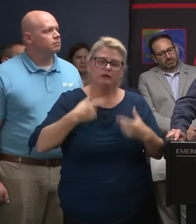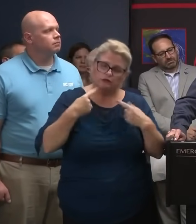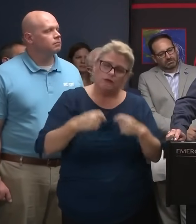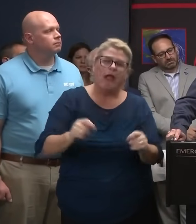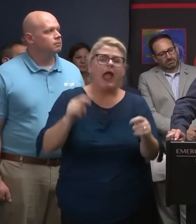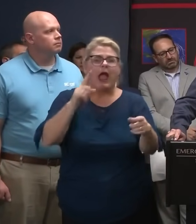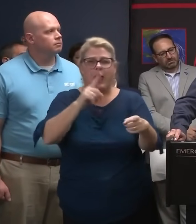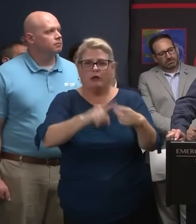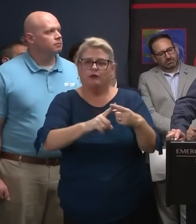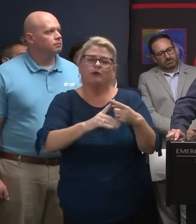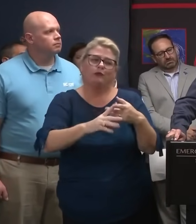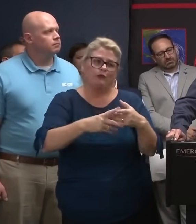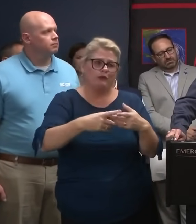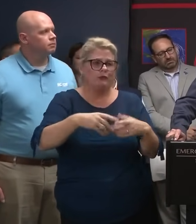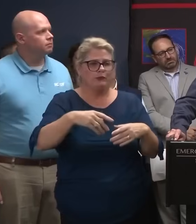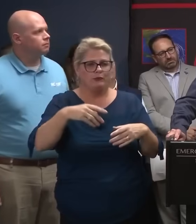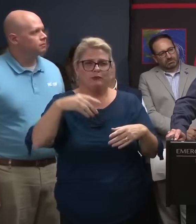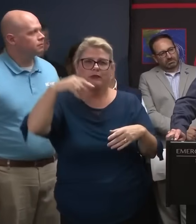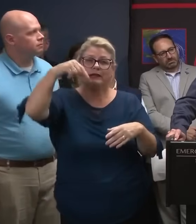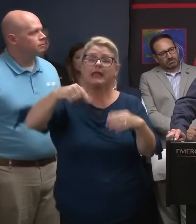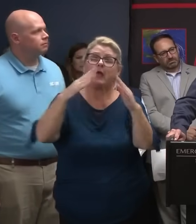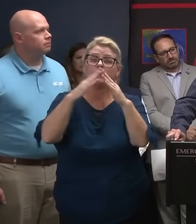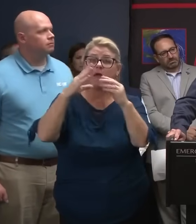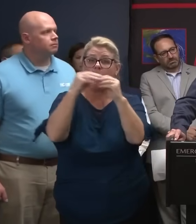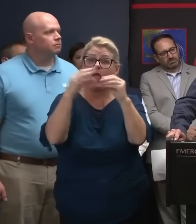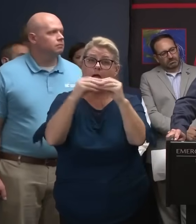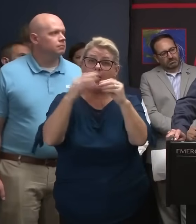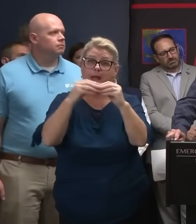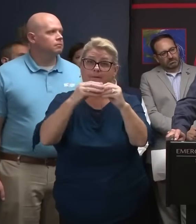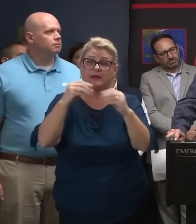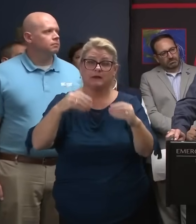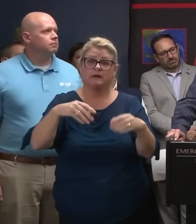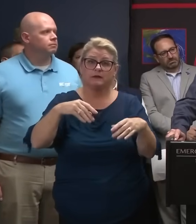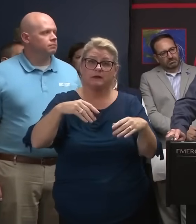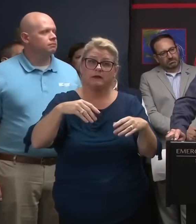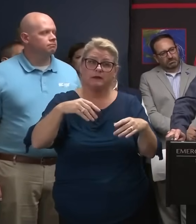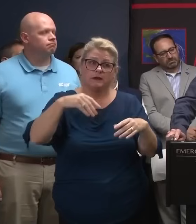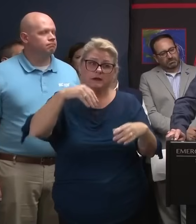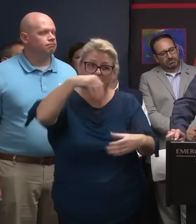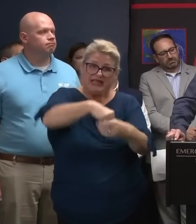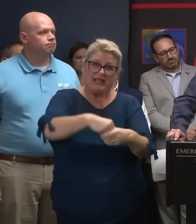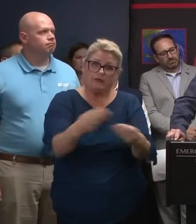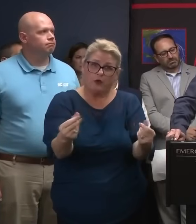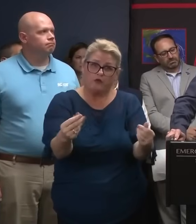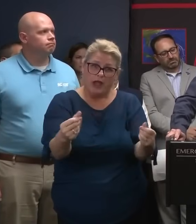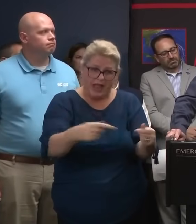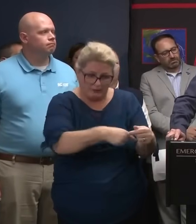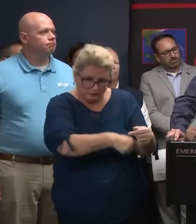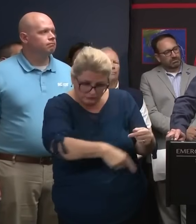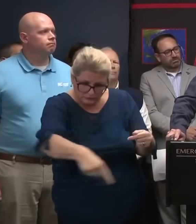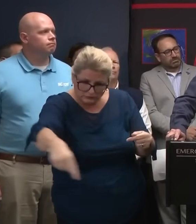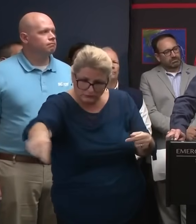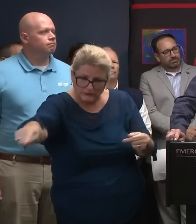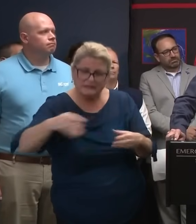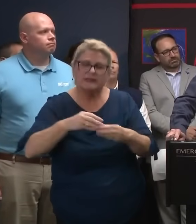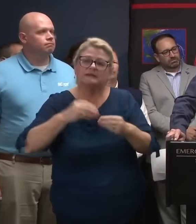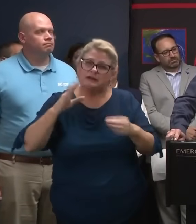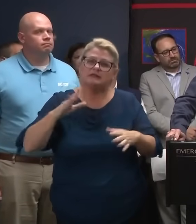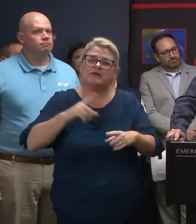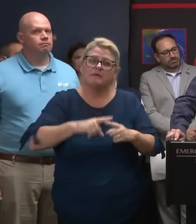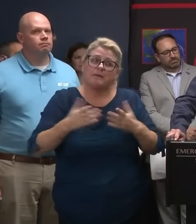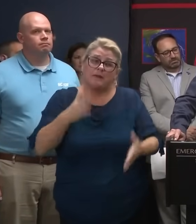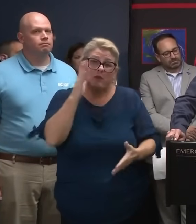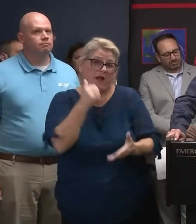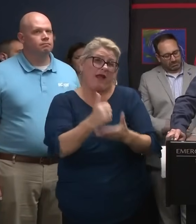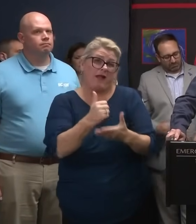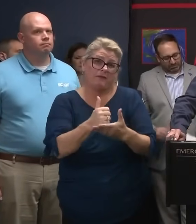get some buried in downtown Columbia, but very expensive. Maybe this may help a little bit. But